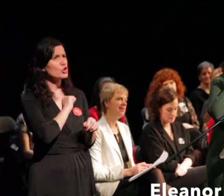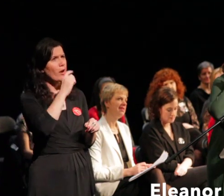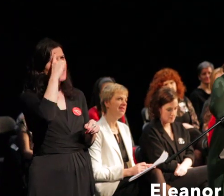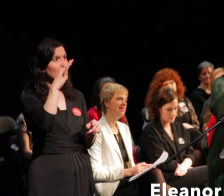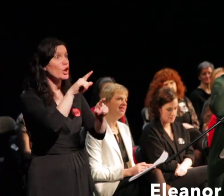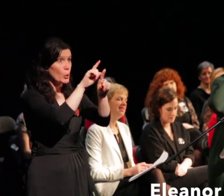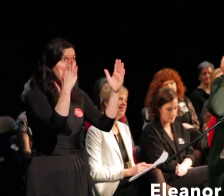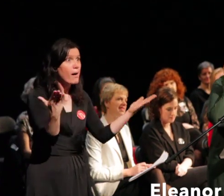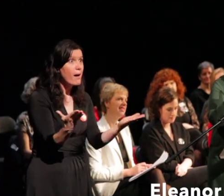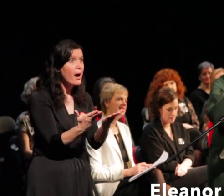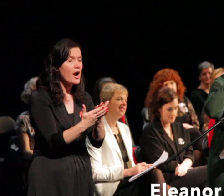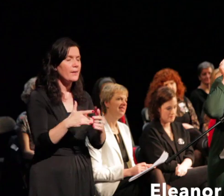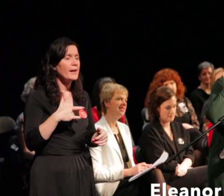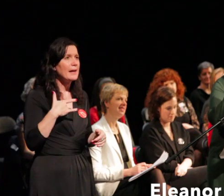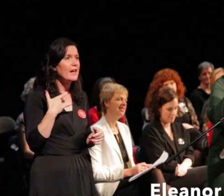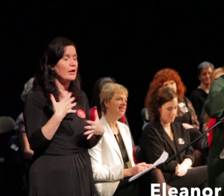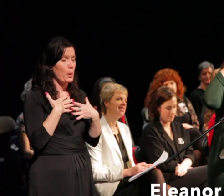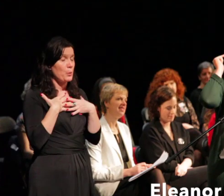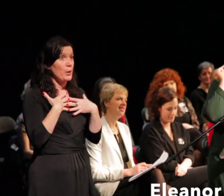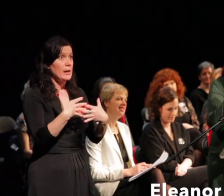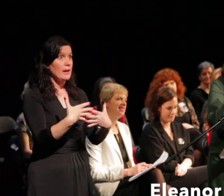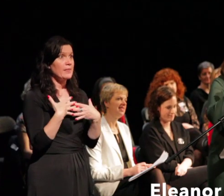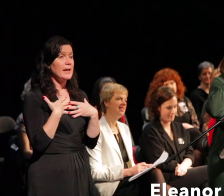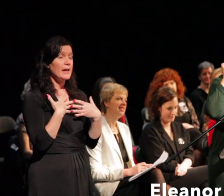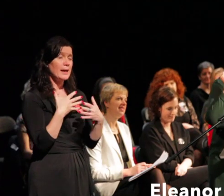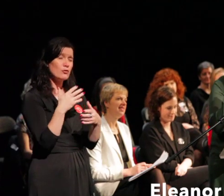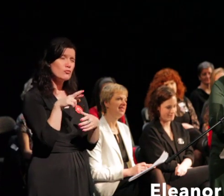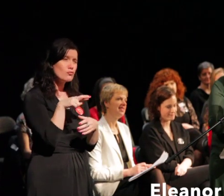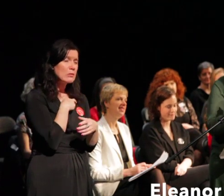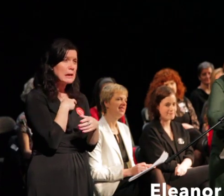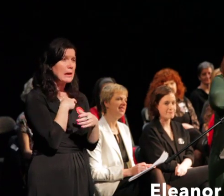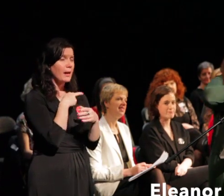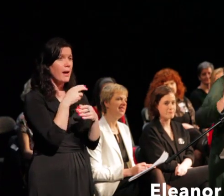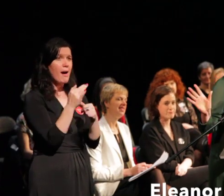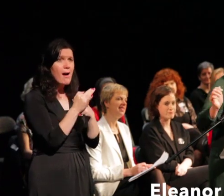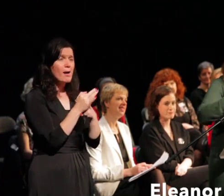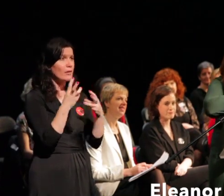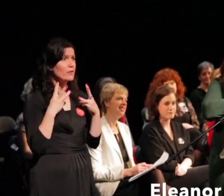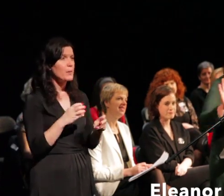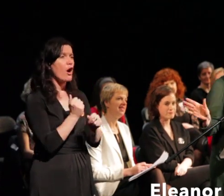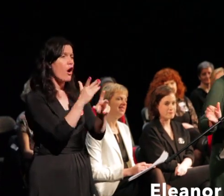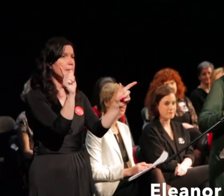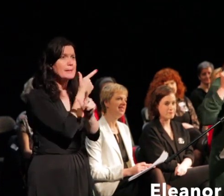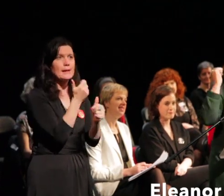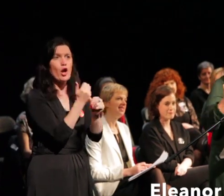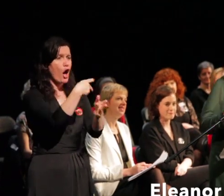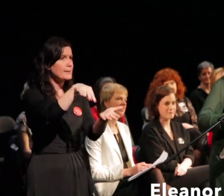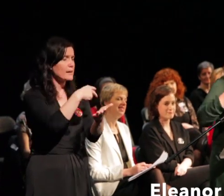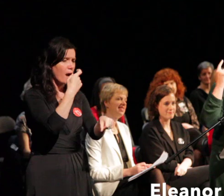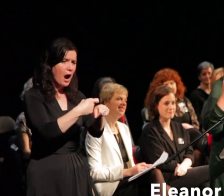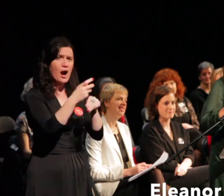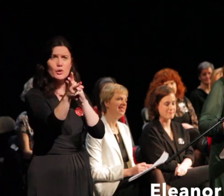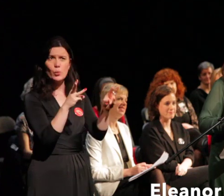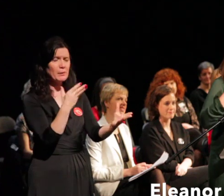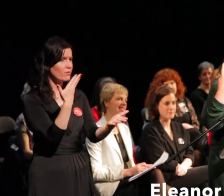You are the living, breathing essence and epitome of singing, all dancing,